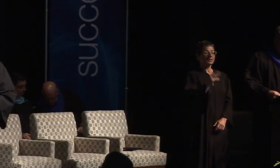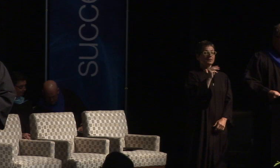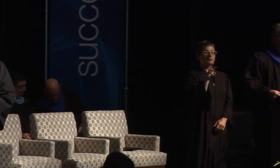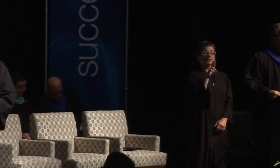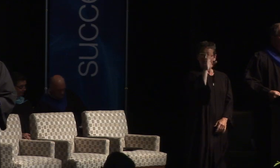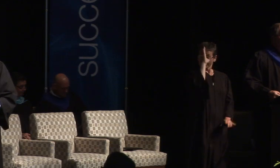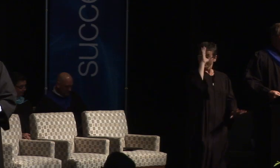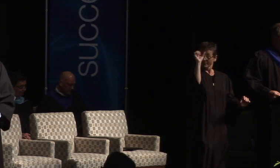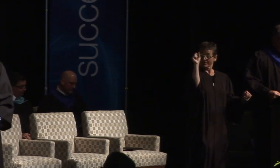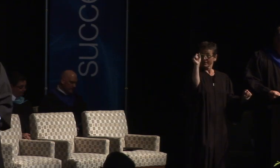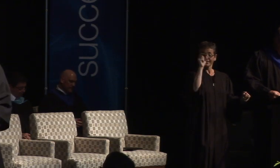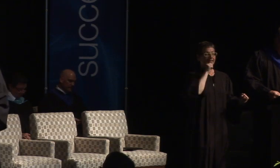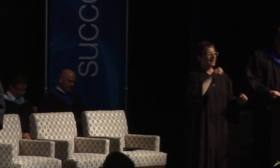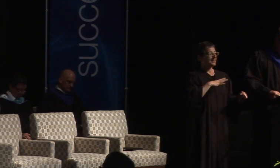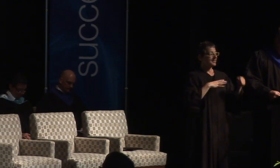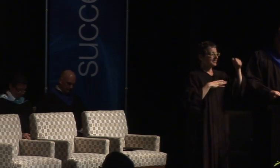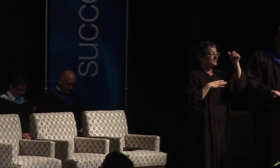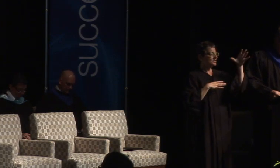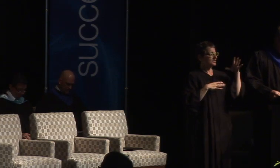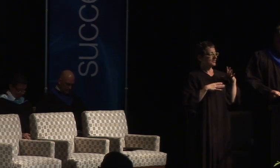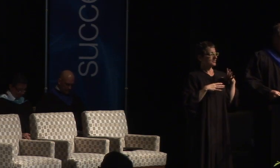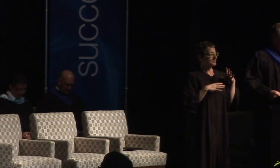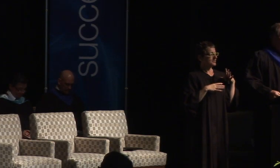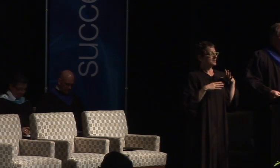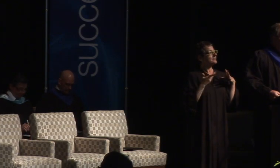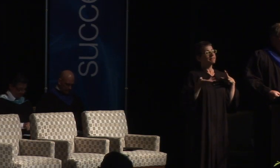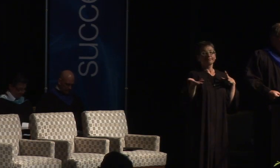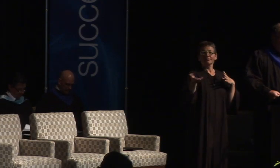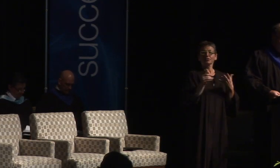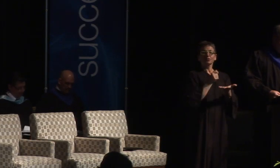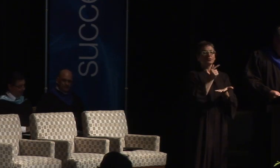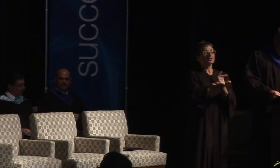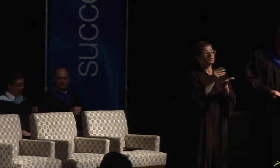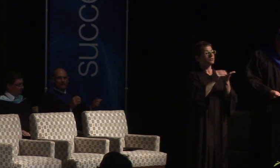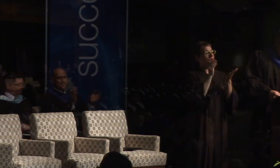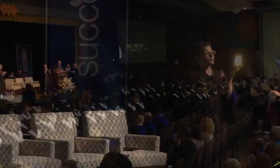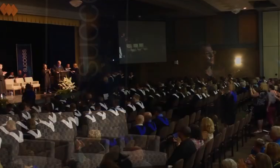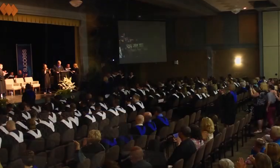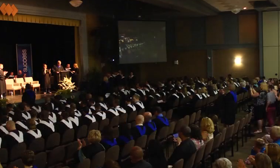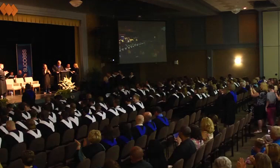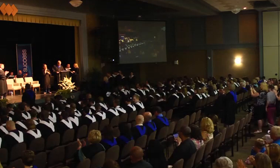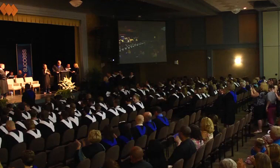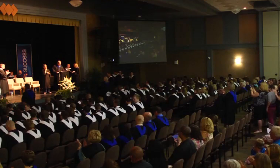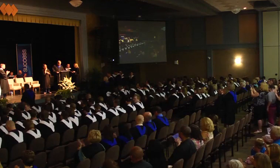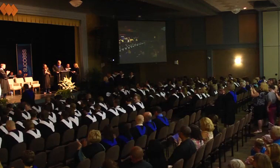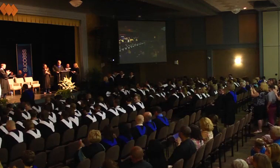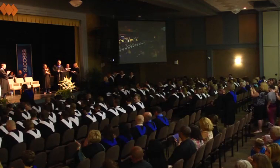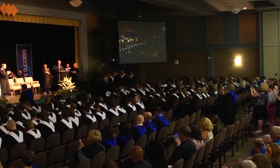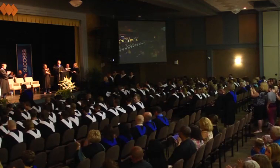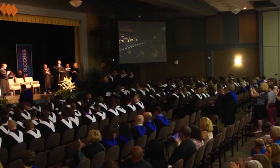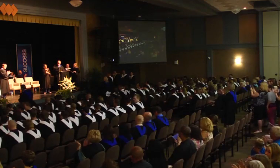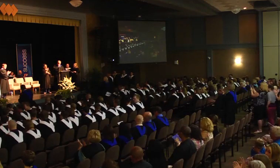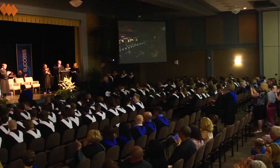Mr. President, ladies and gentlemen, graduates in metal fabrication.